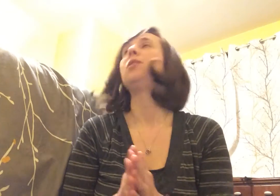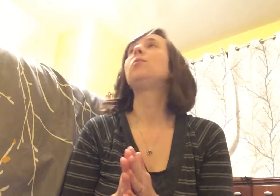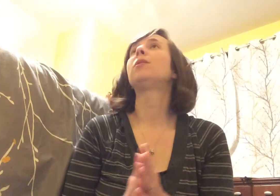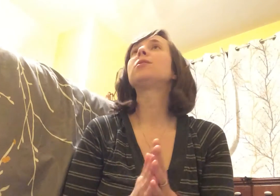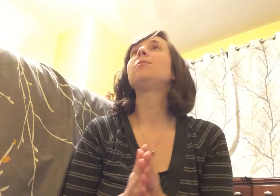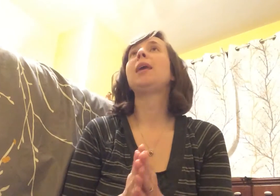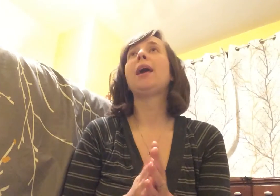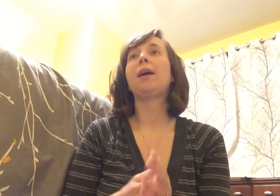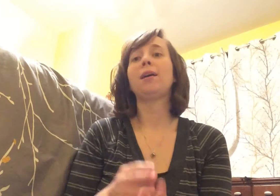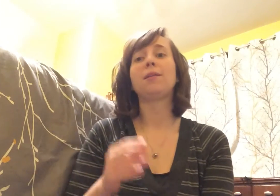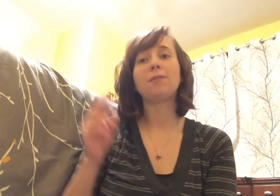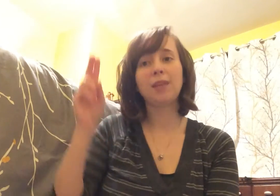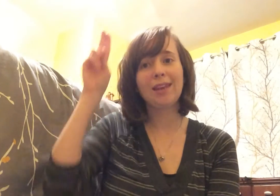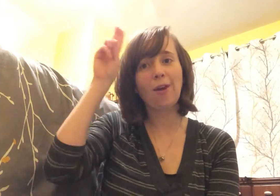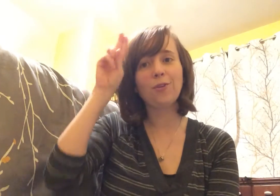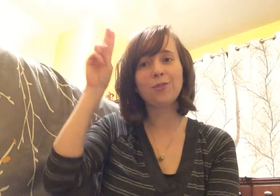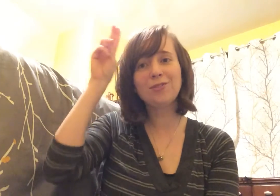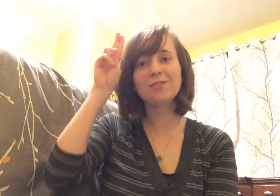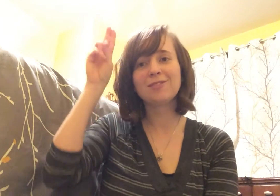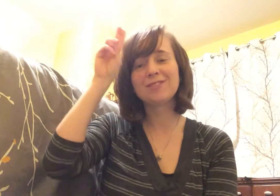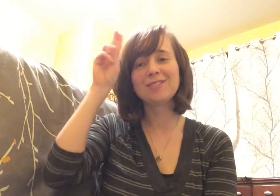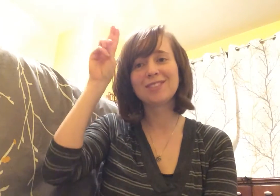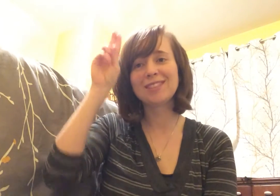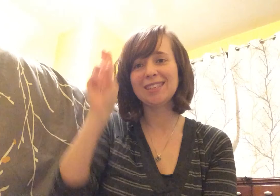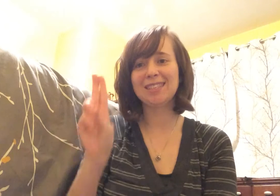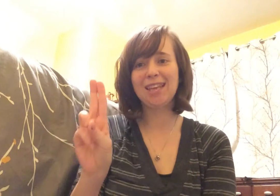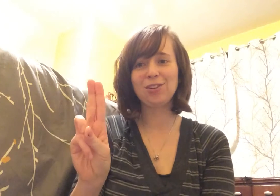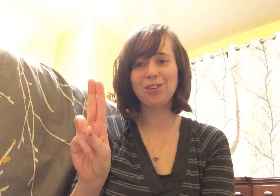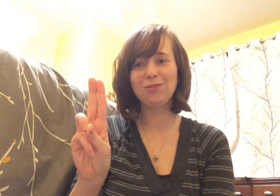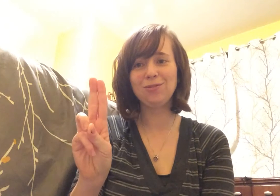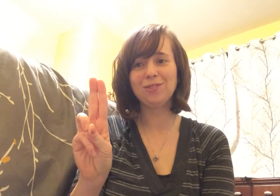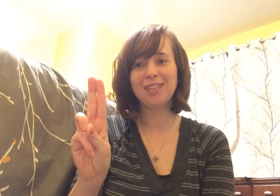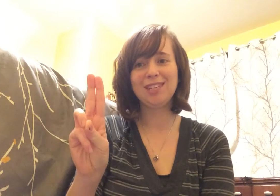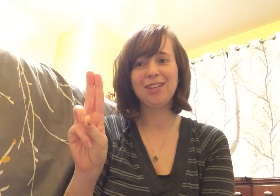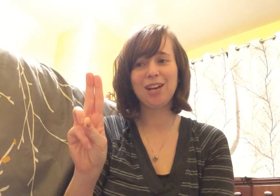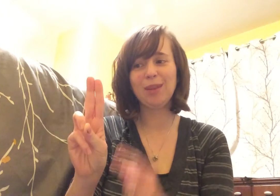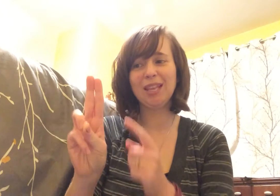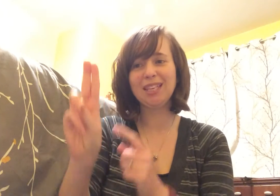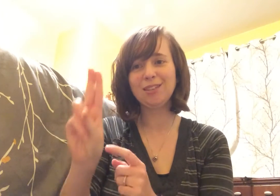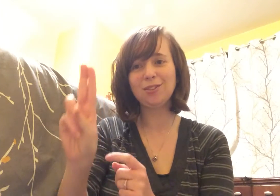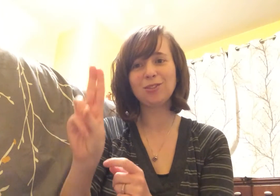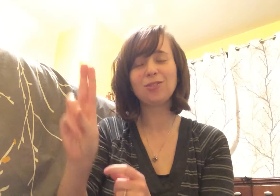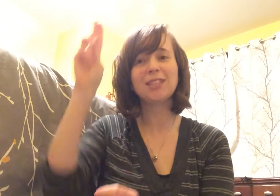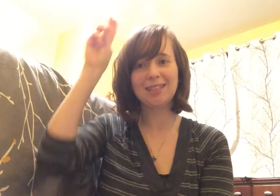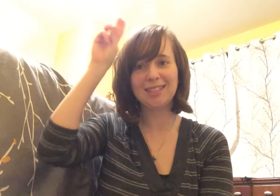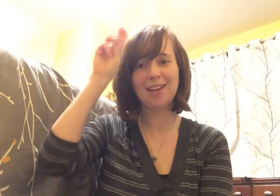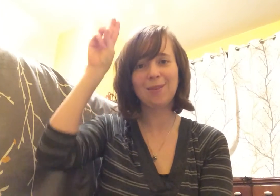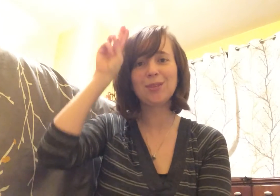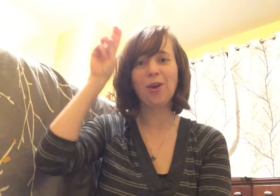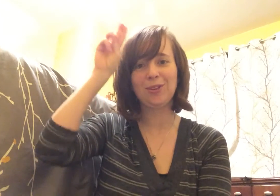You also may have an uncle. It's the letter U. And you kind of make like little circles at the top. So